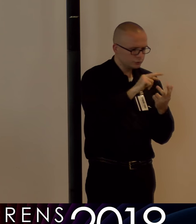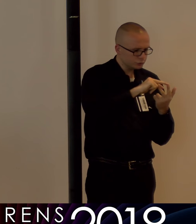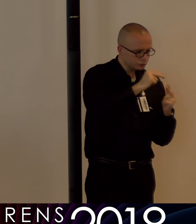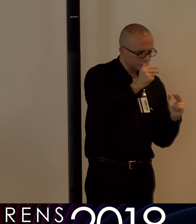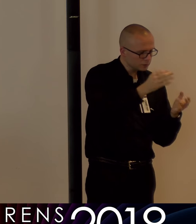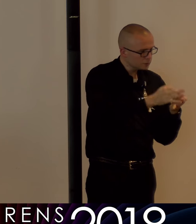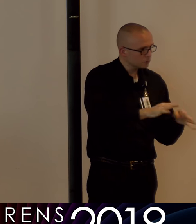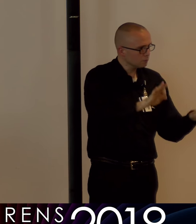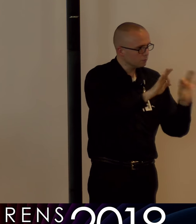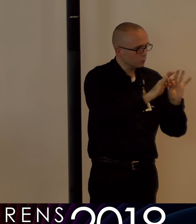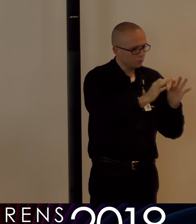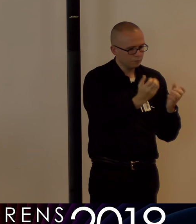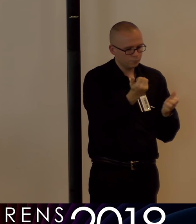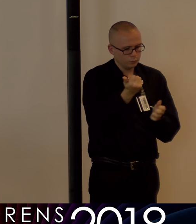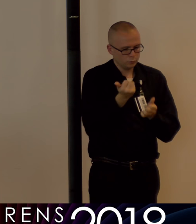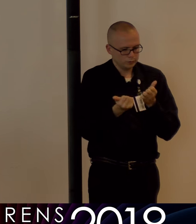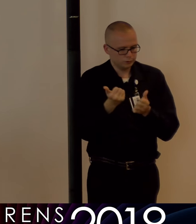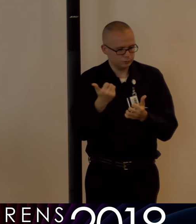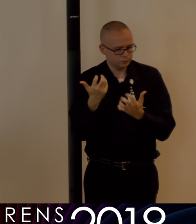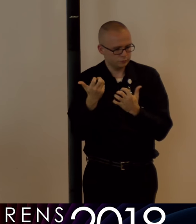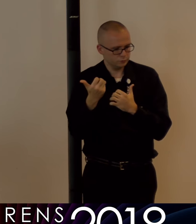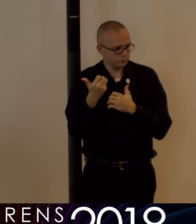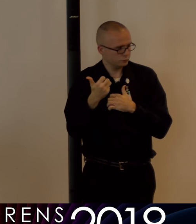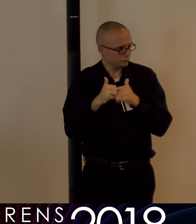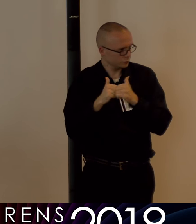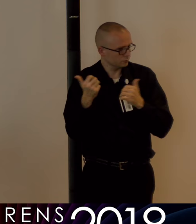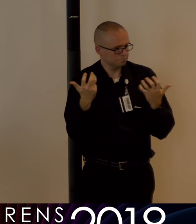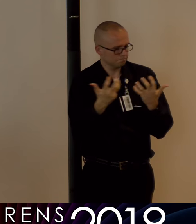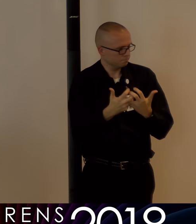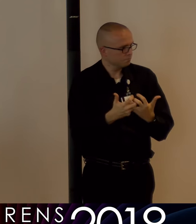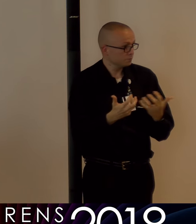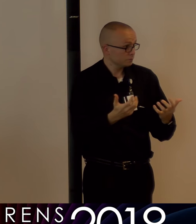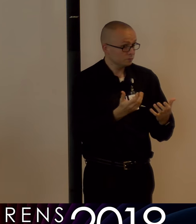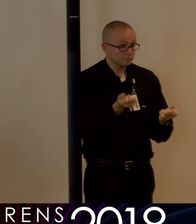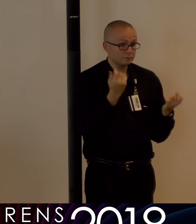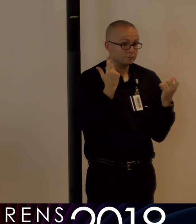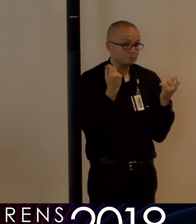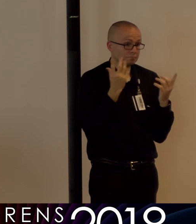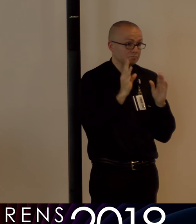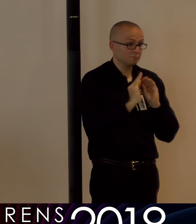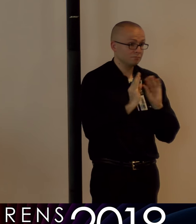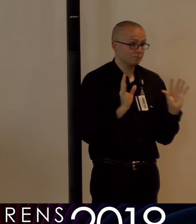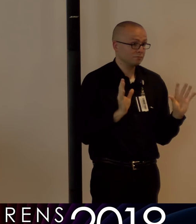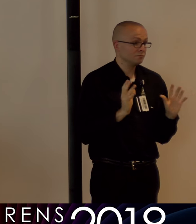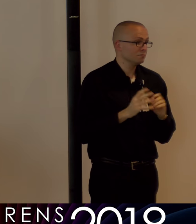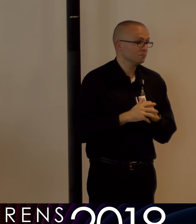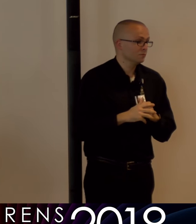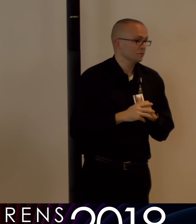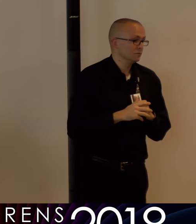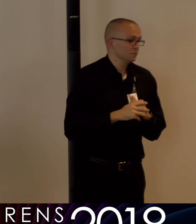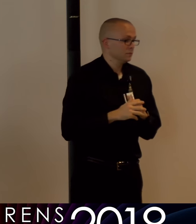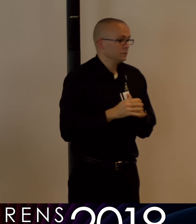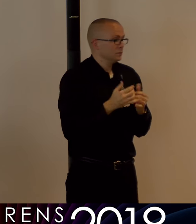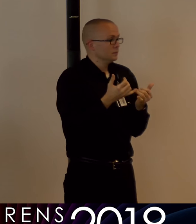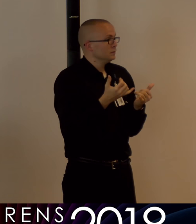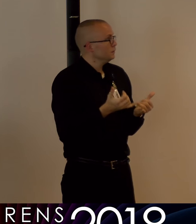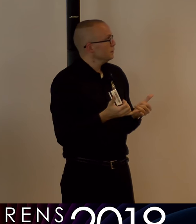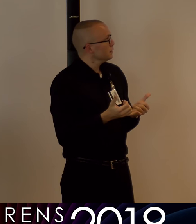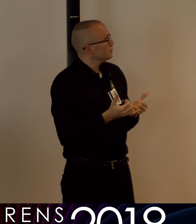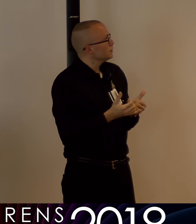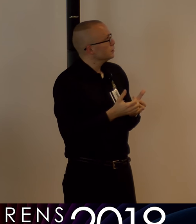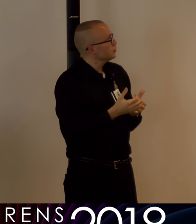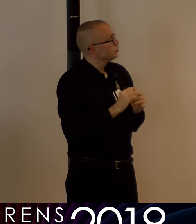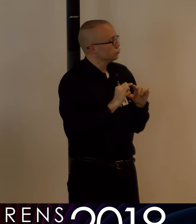were important for which structures. Okay, so far so good? Now, Stefan Heller and his